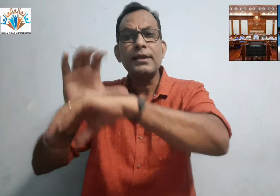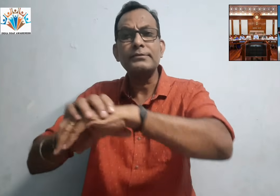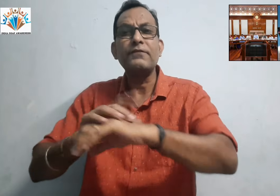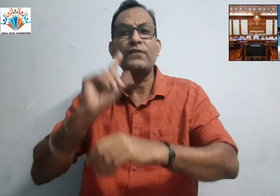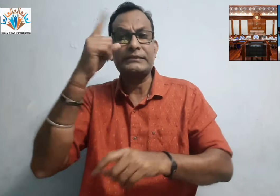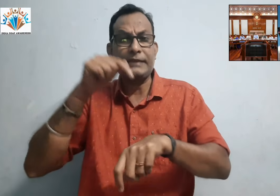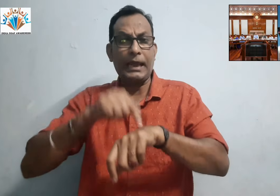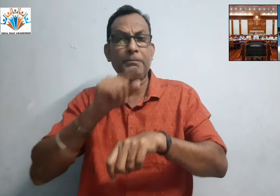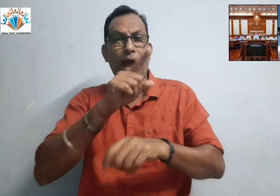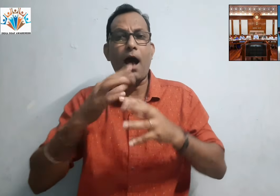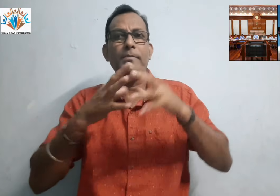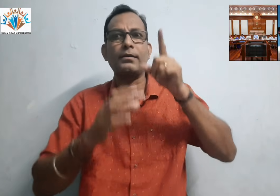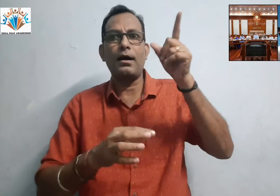since first time America